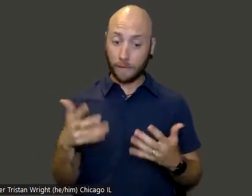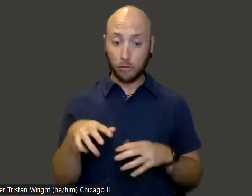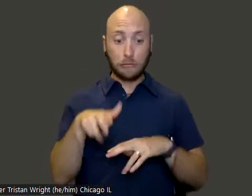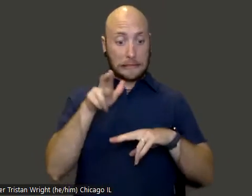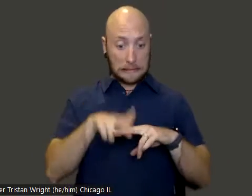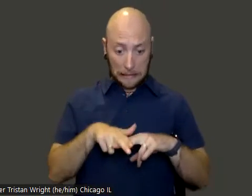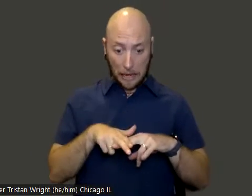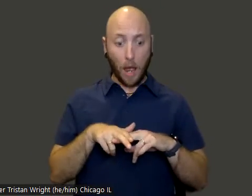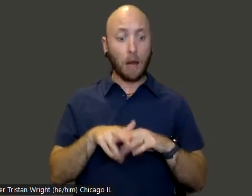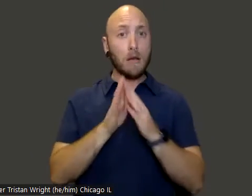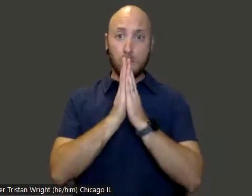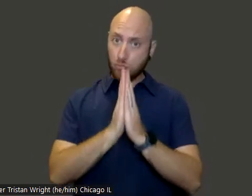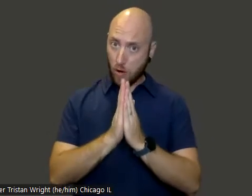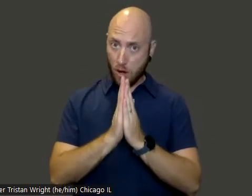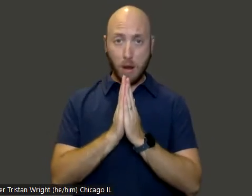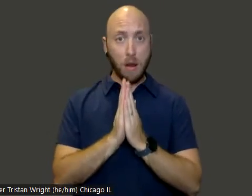I